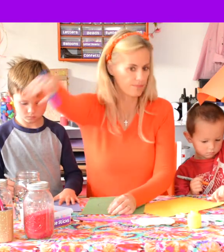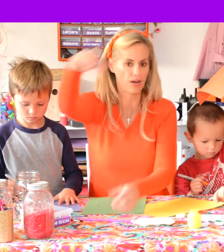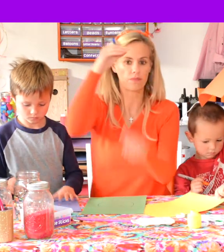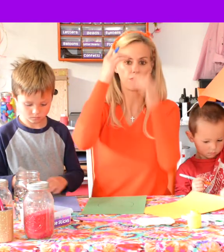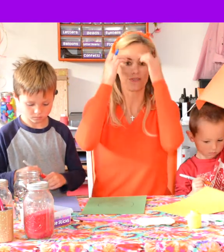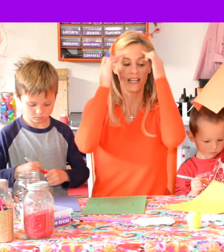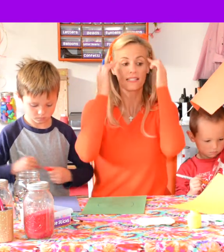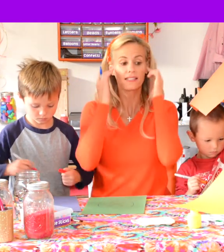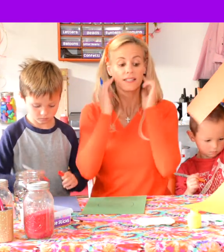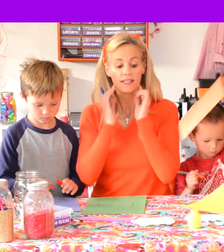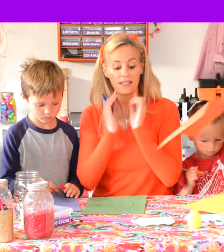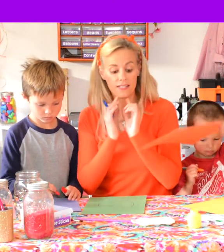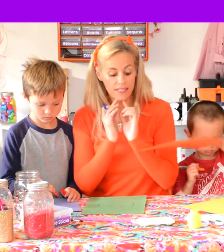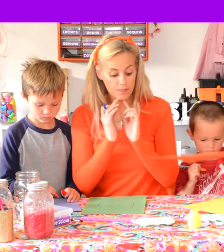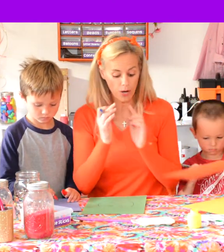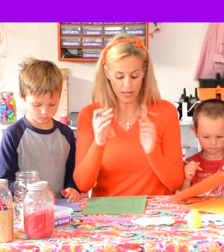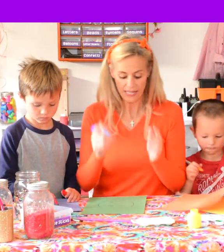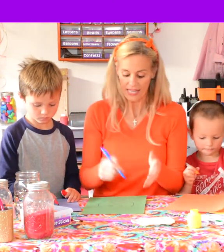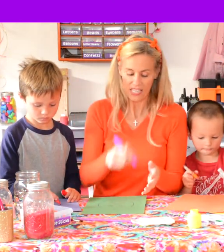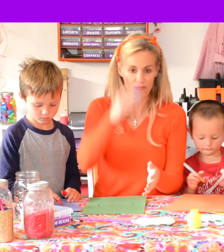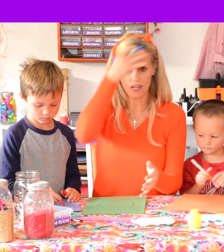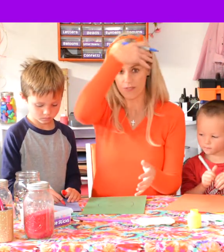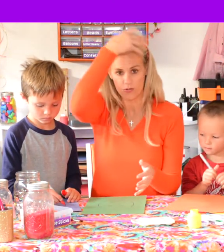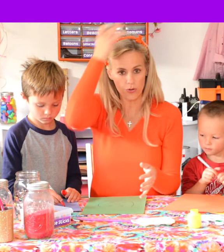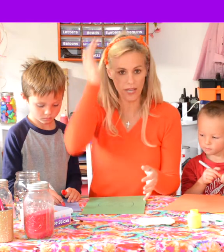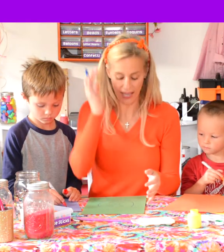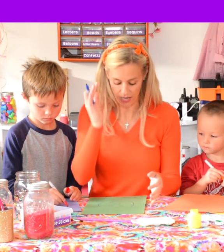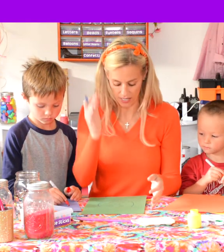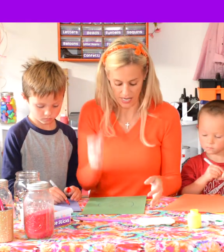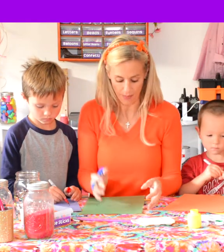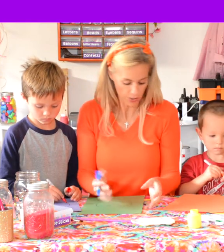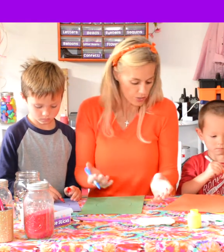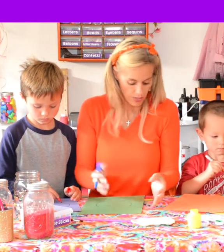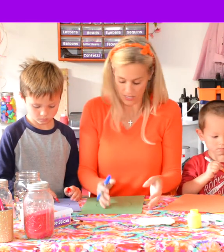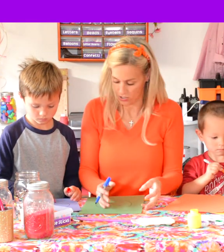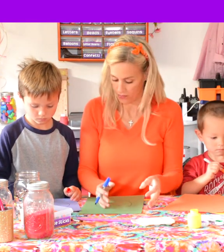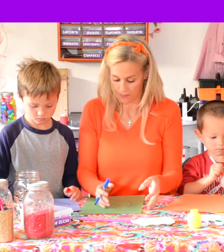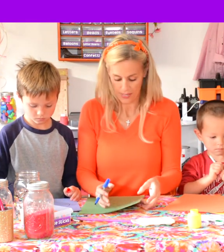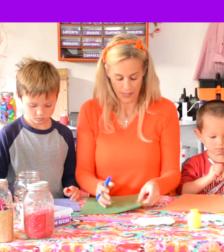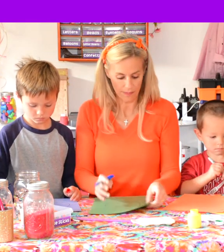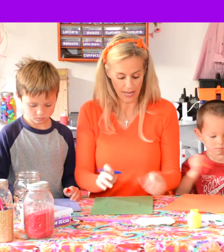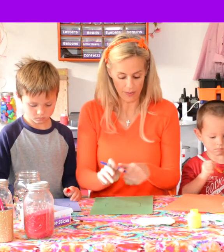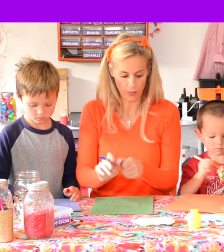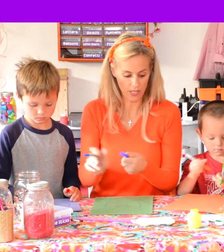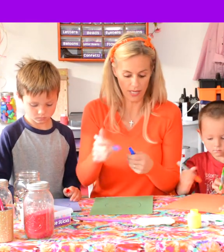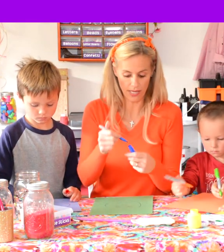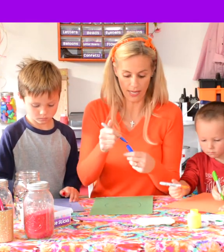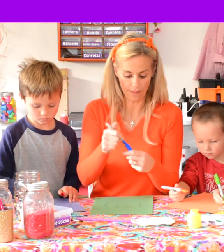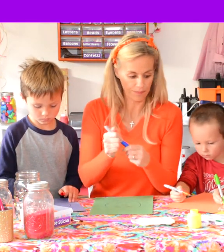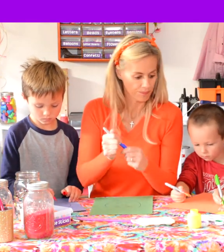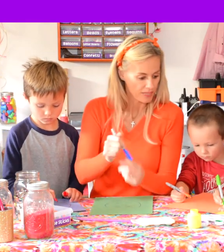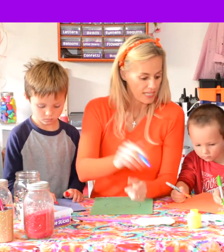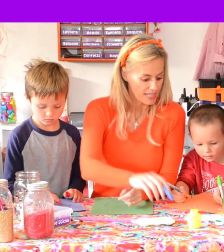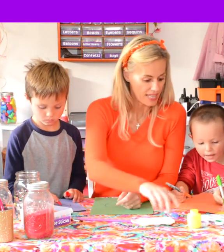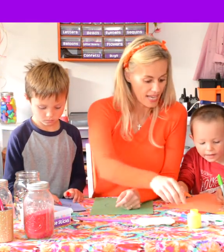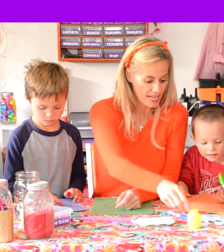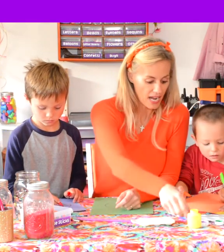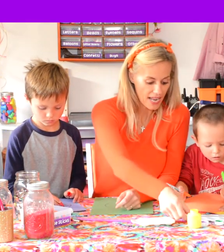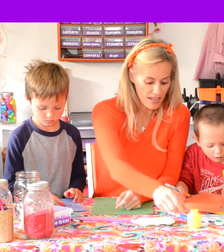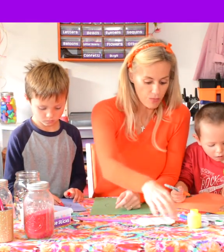Bottom of your face is this part. Even if you drew the head on top, you can do that too. But we're going to, then I have